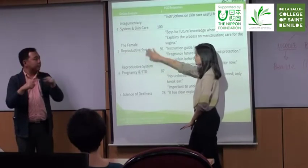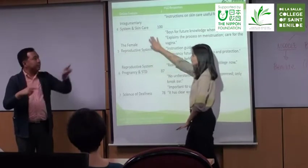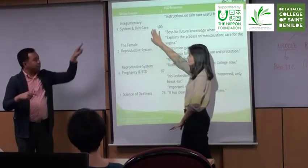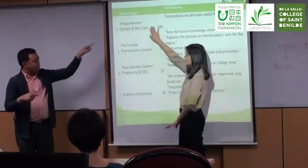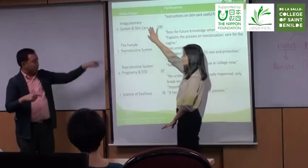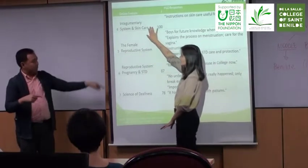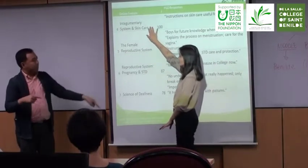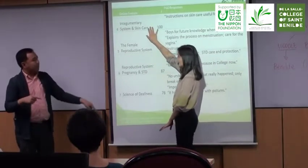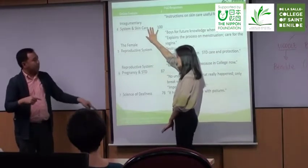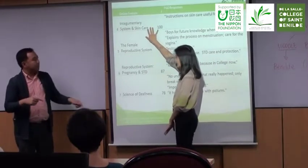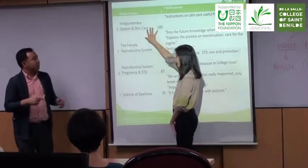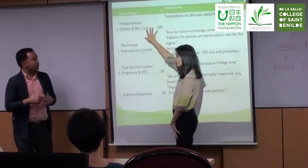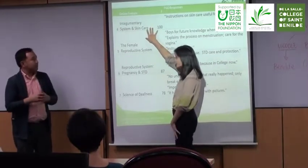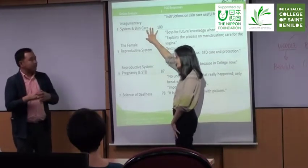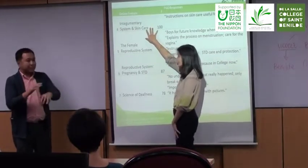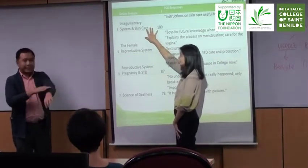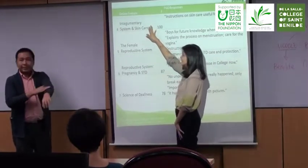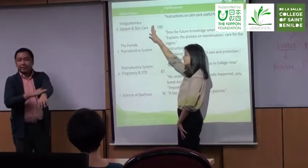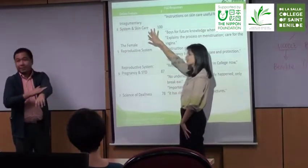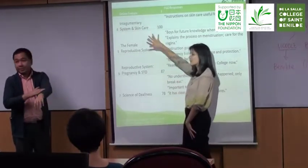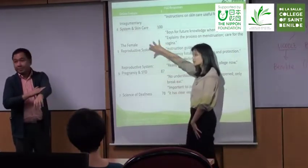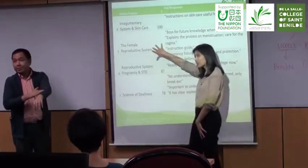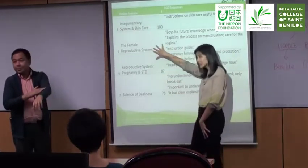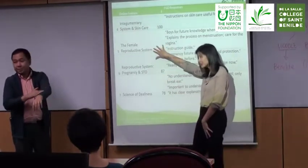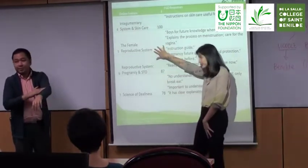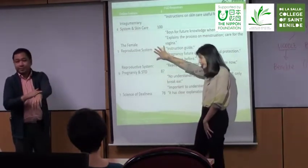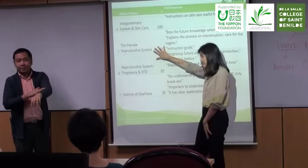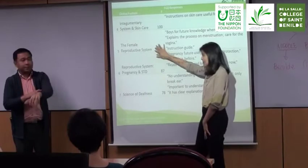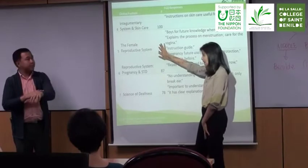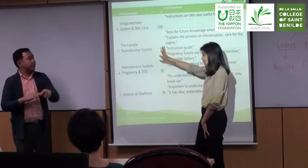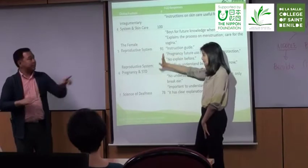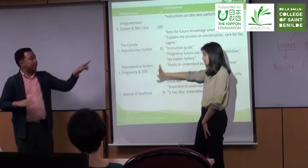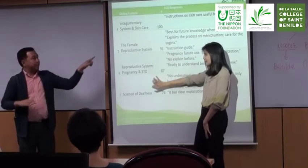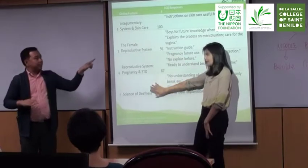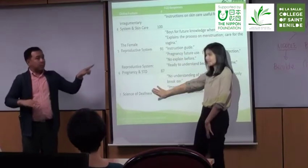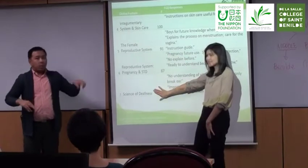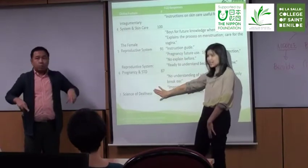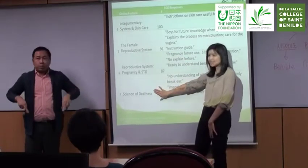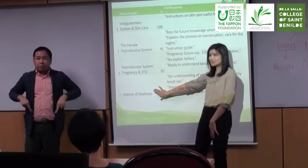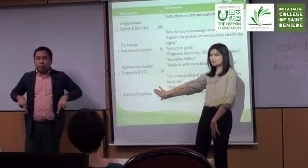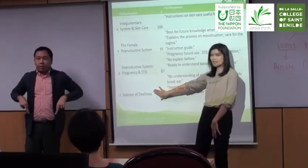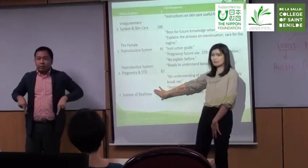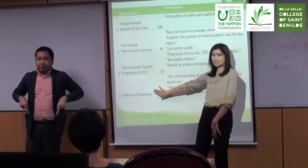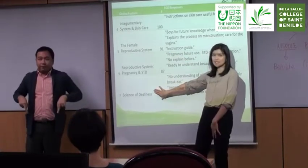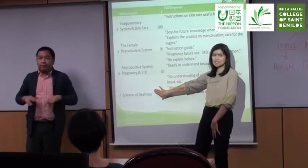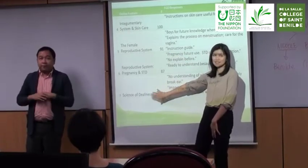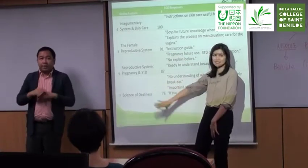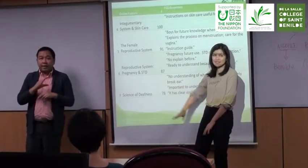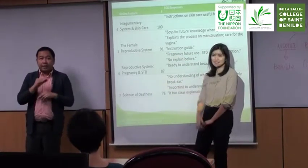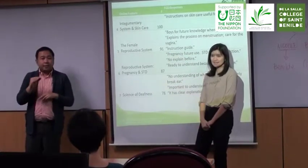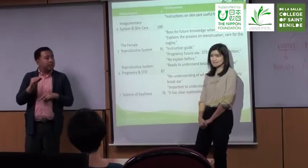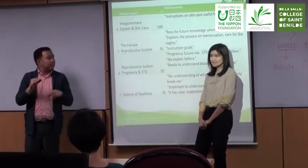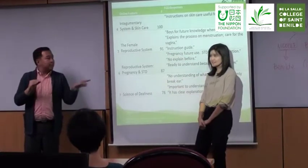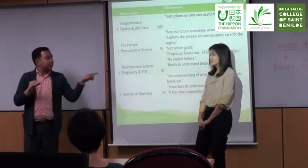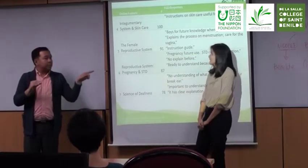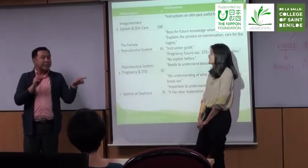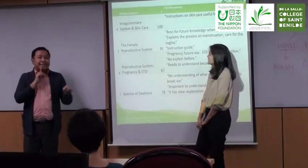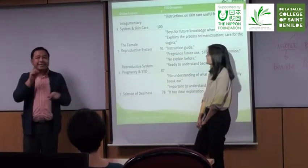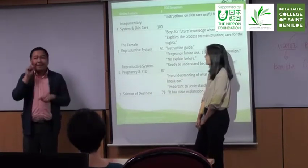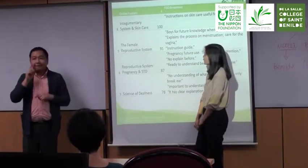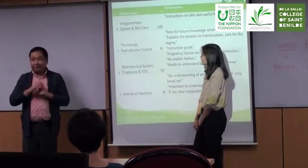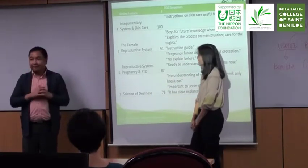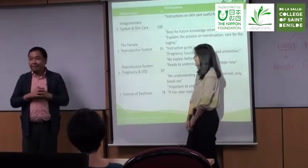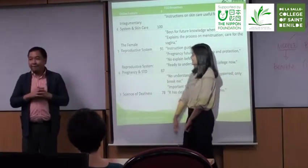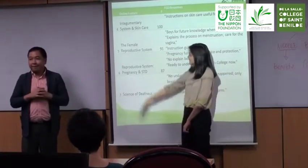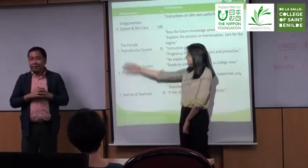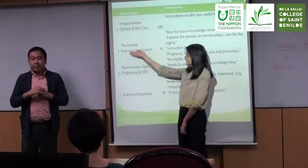here, which would be skincare, reproductive system, and science of fitness.